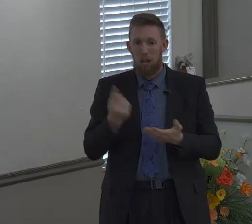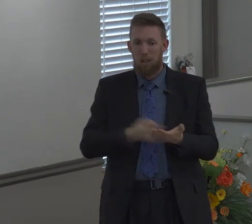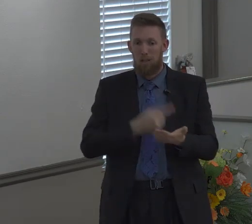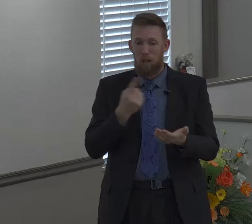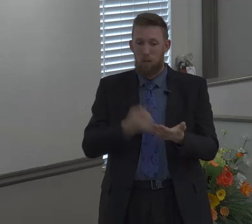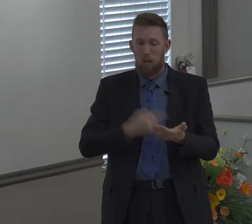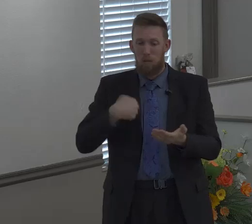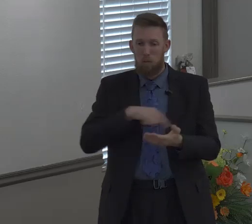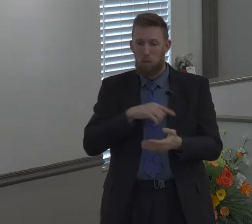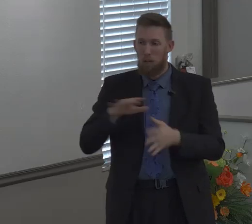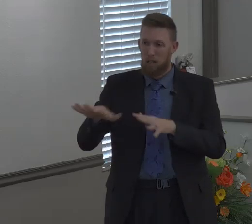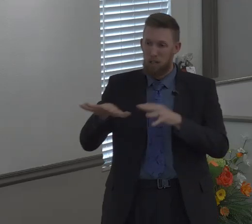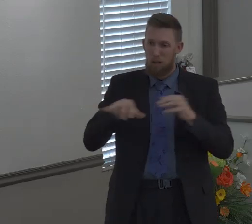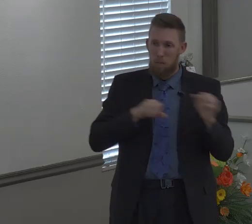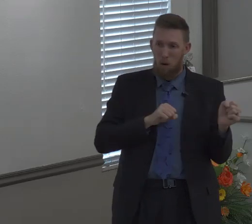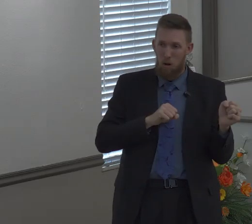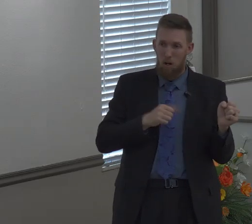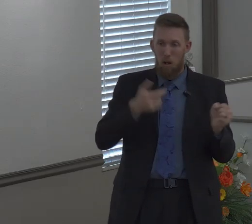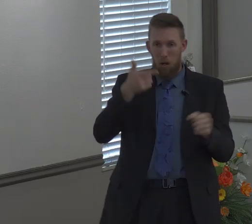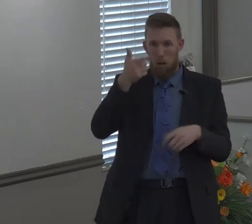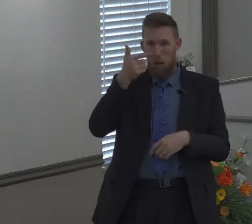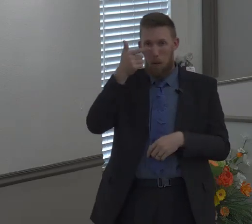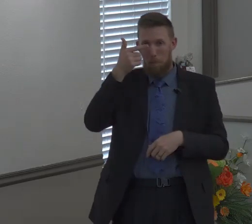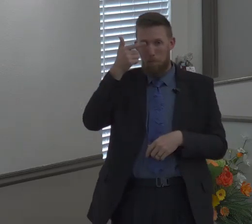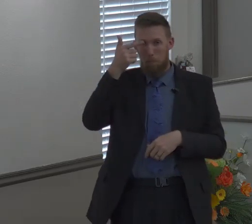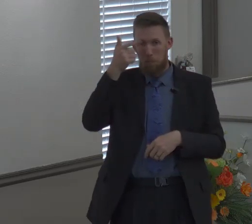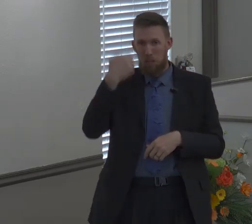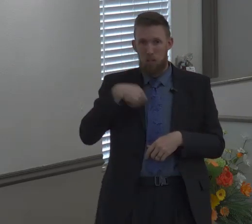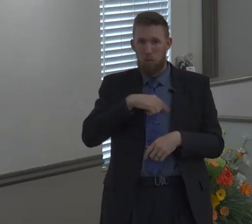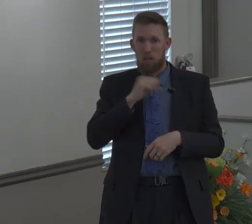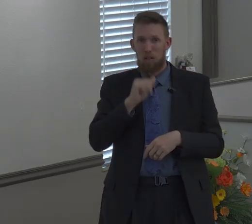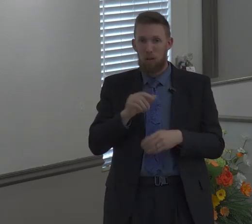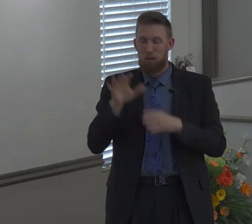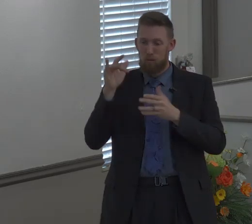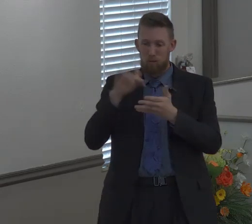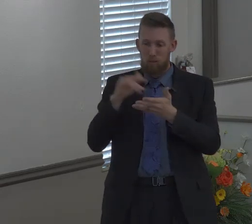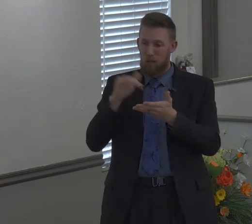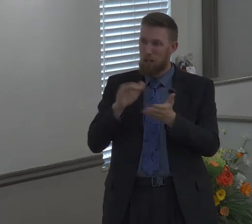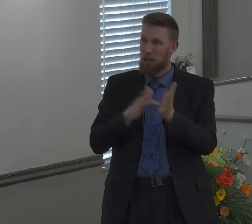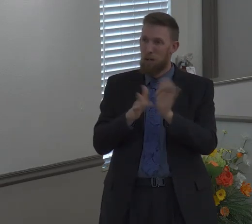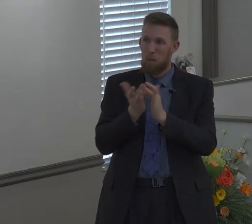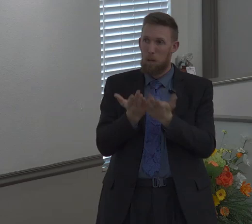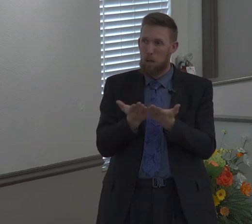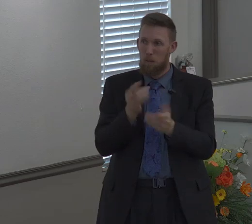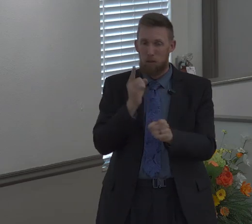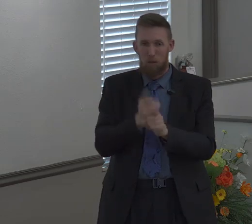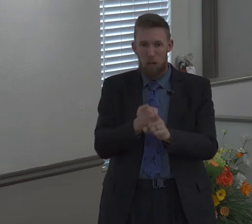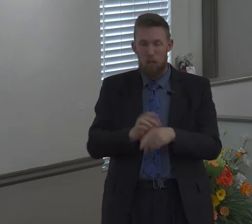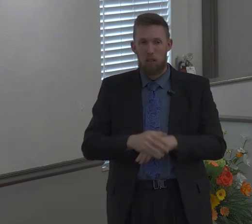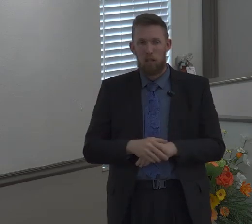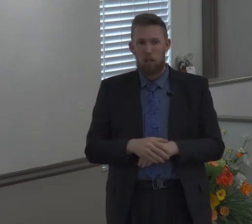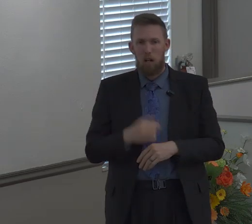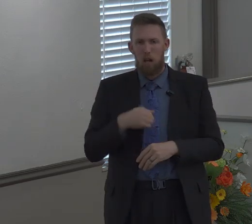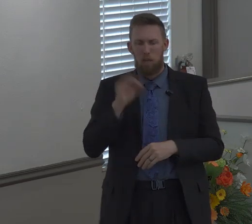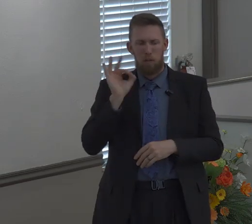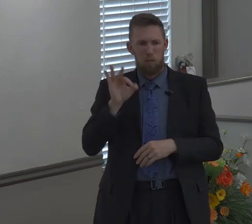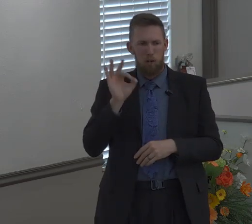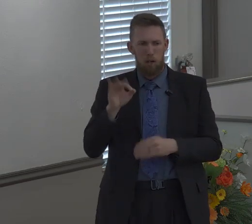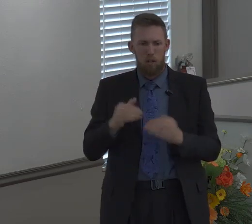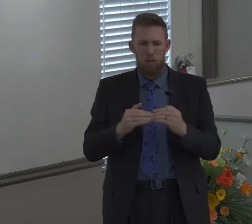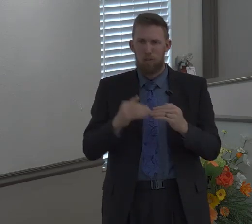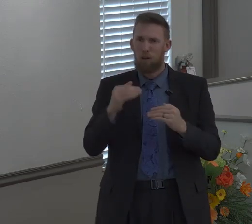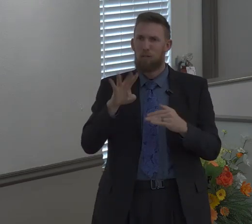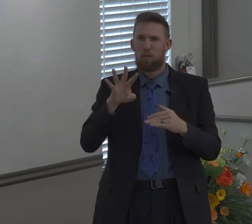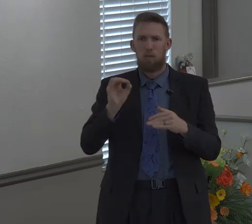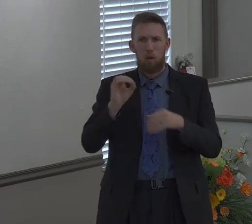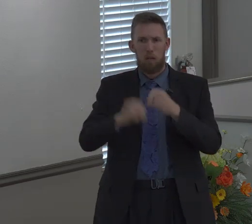up departing because any old teaching comes along. Listen, every pastor,